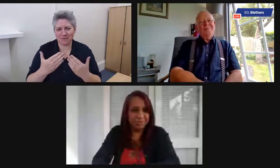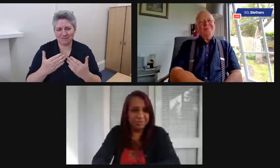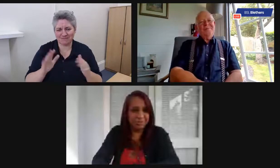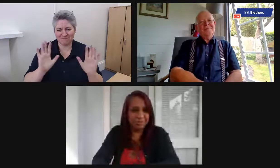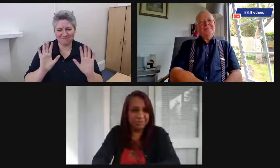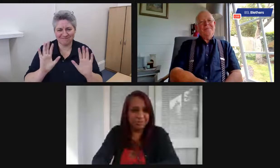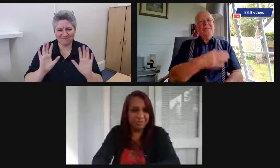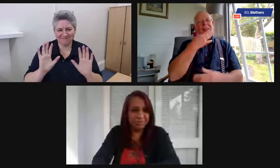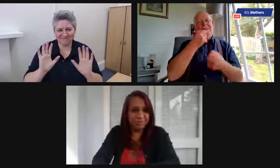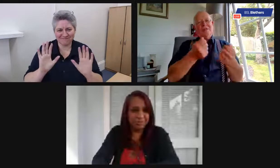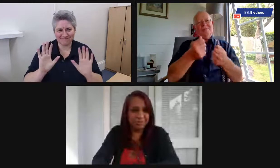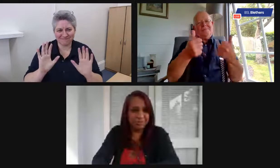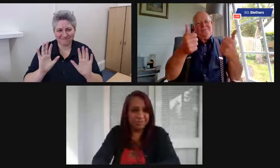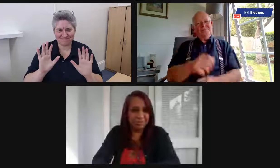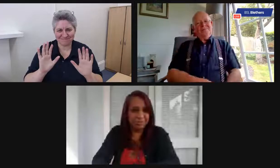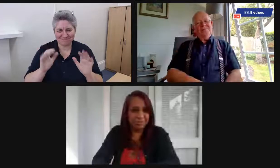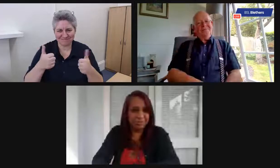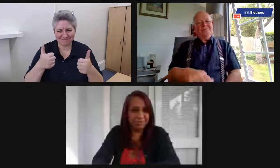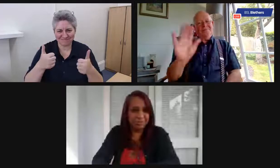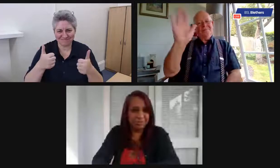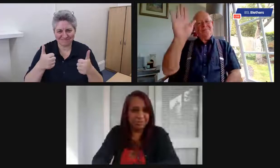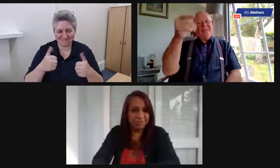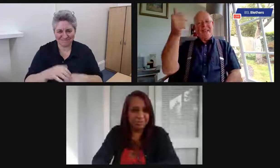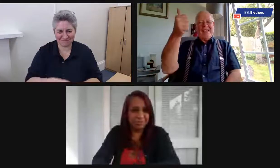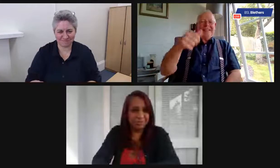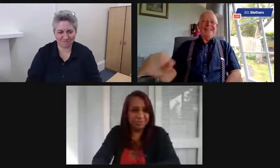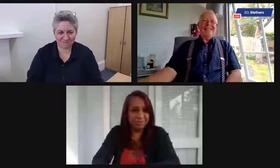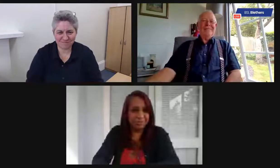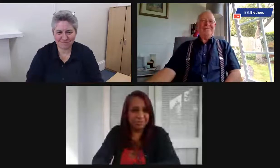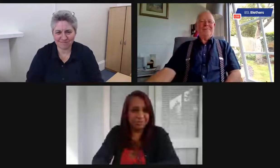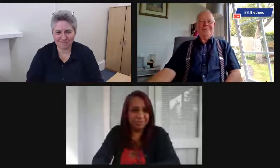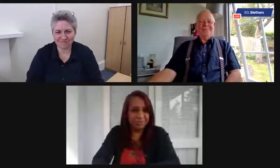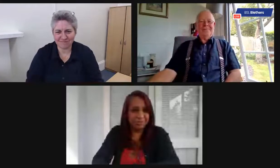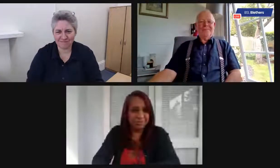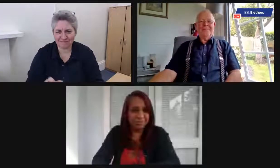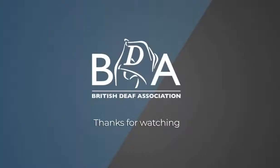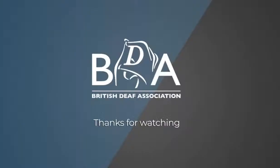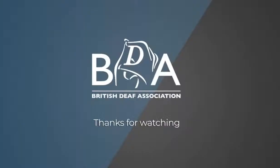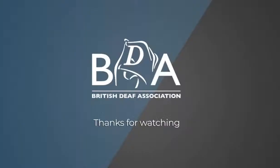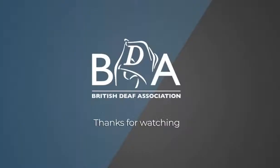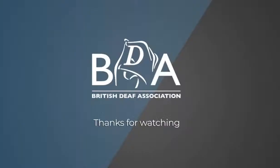to Dave and Manjeet for your time. Well, thank And you. And thanks for bye hosting. bye to everyone at home.